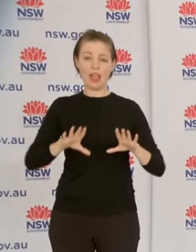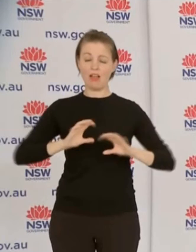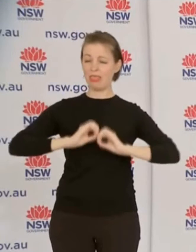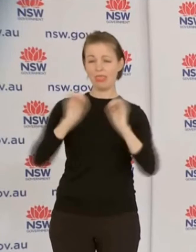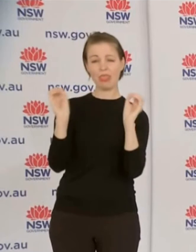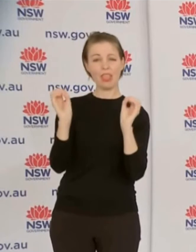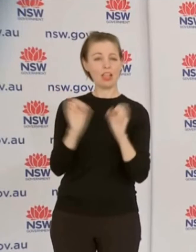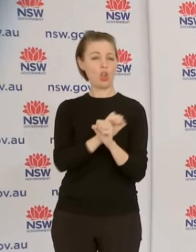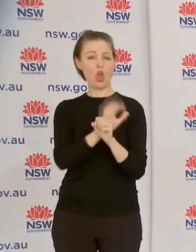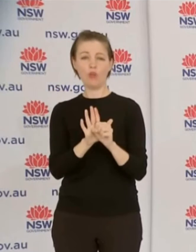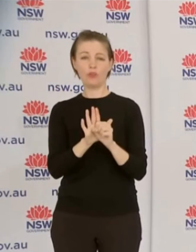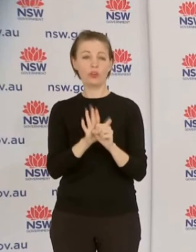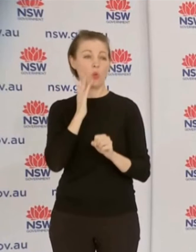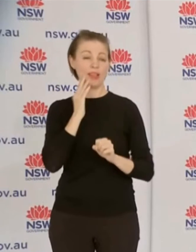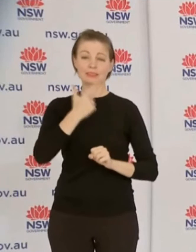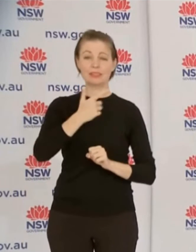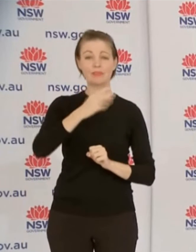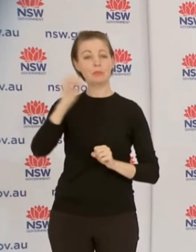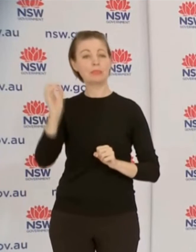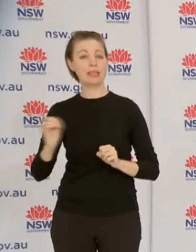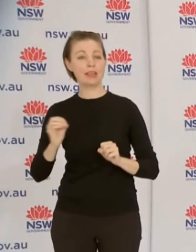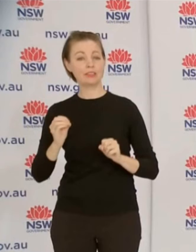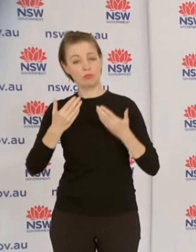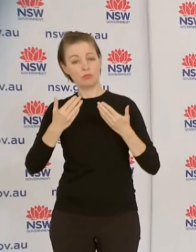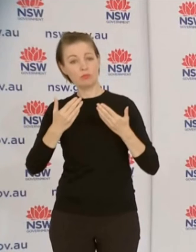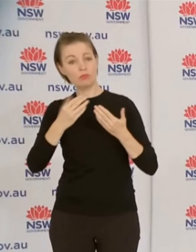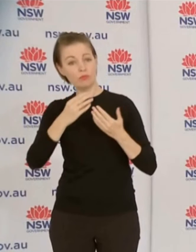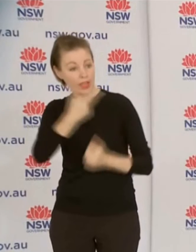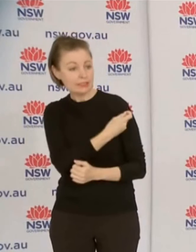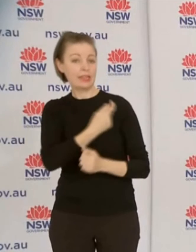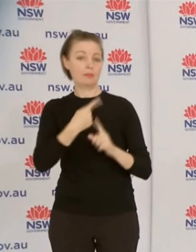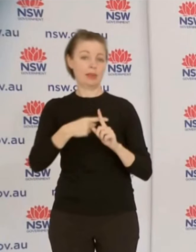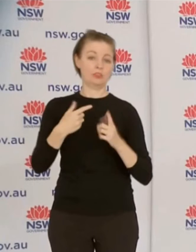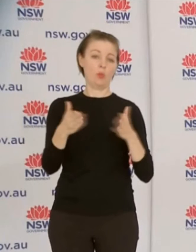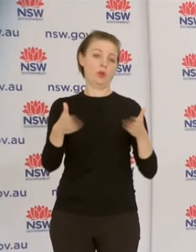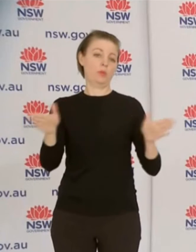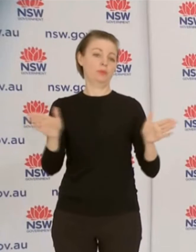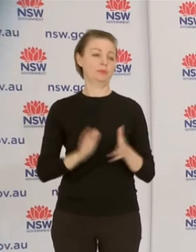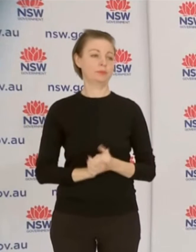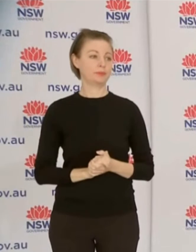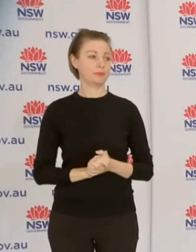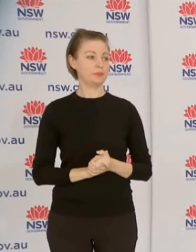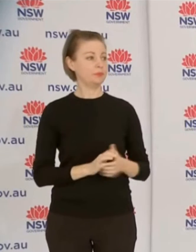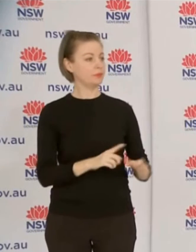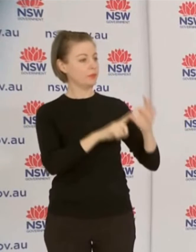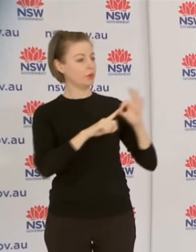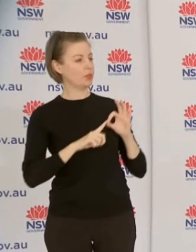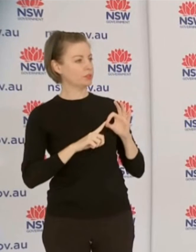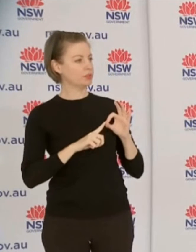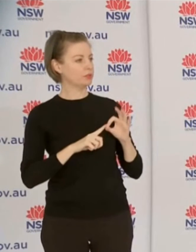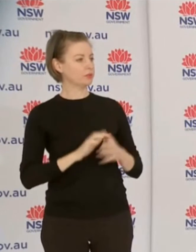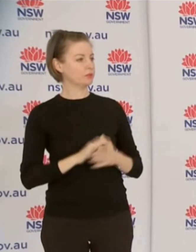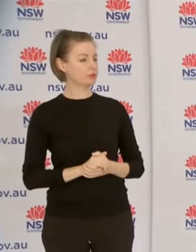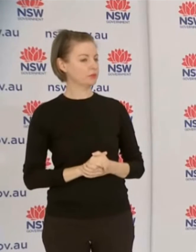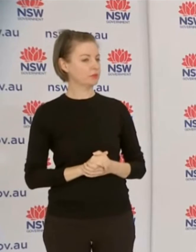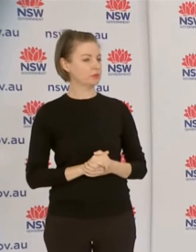doses. What motivated the decision to change the exercise rules in the LGAs, and what stopped